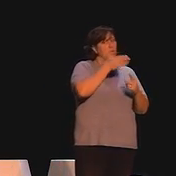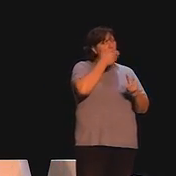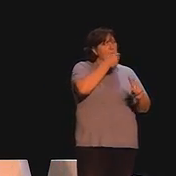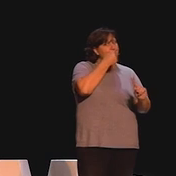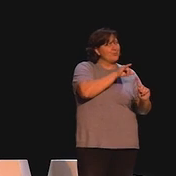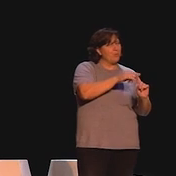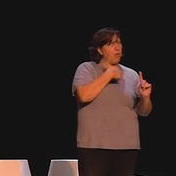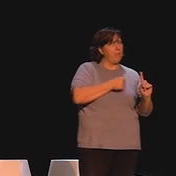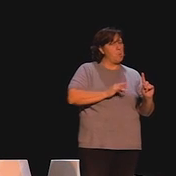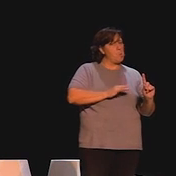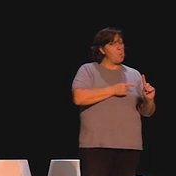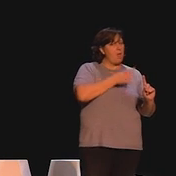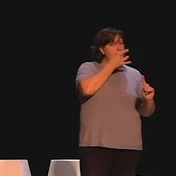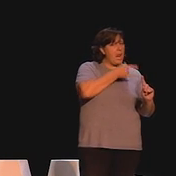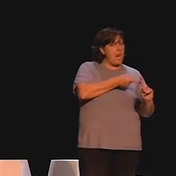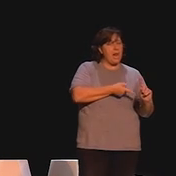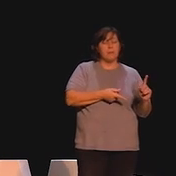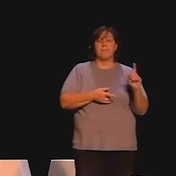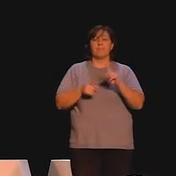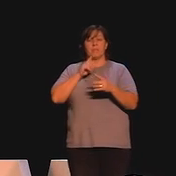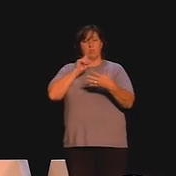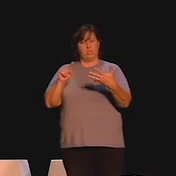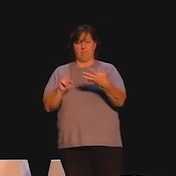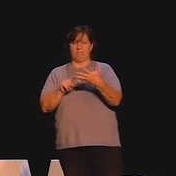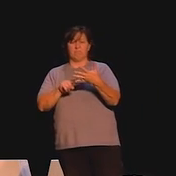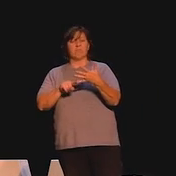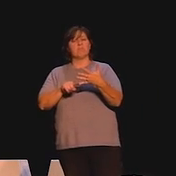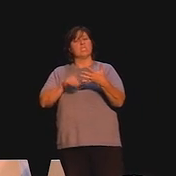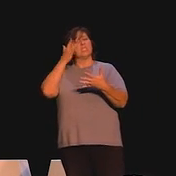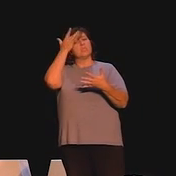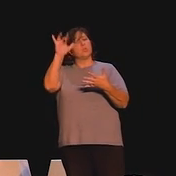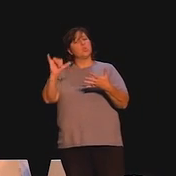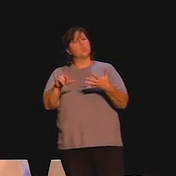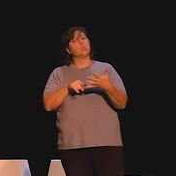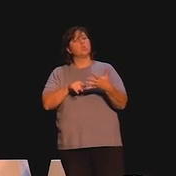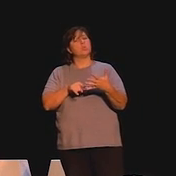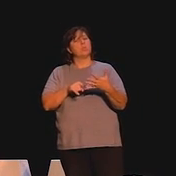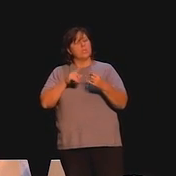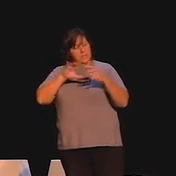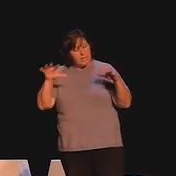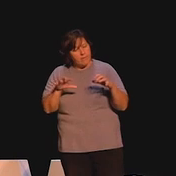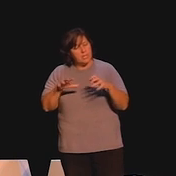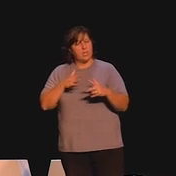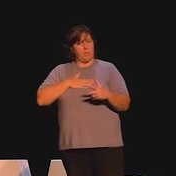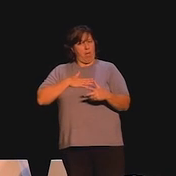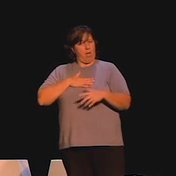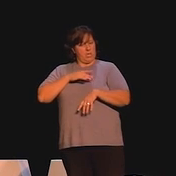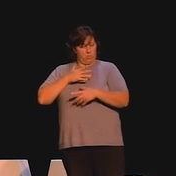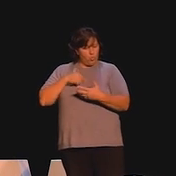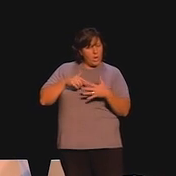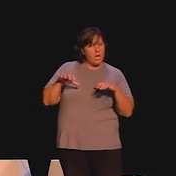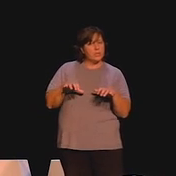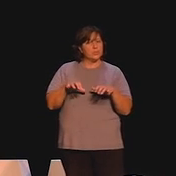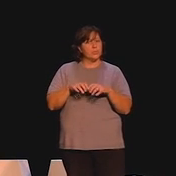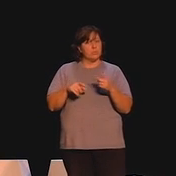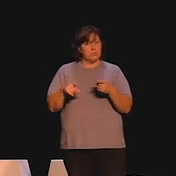thing, and this is really my main point, just be smart. Play an active role in the story of your life. Just because